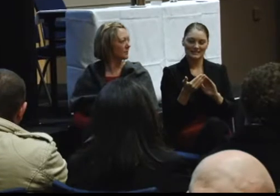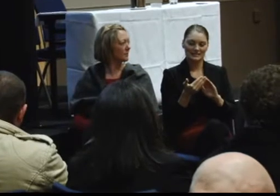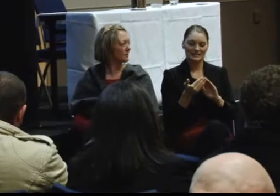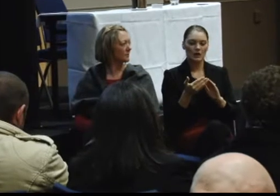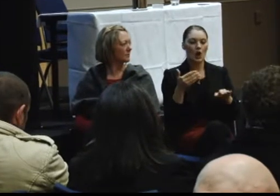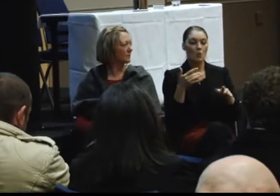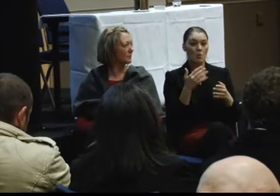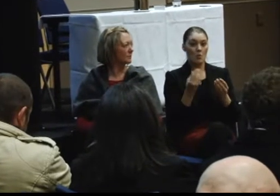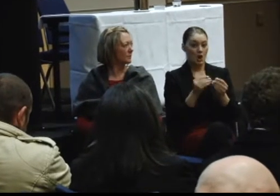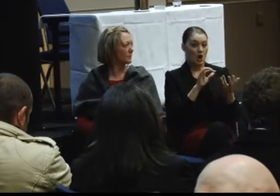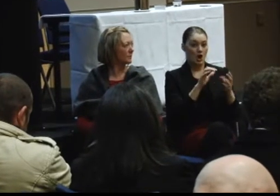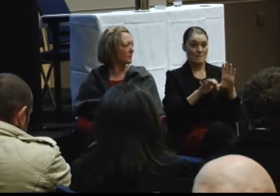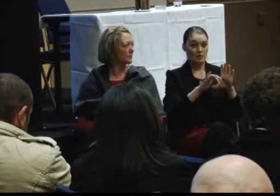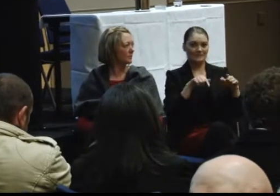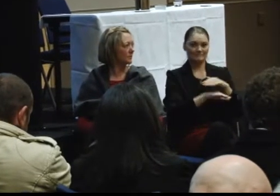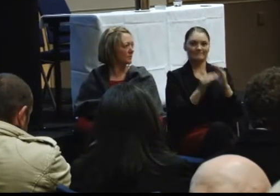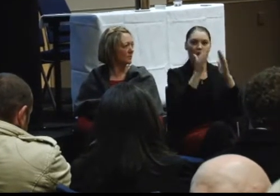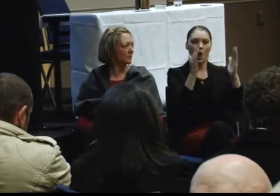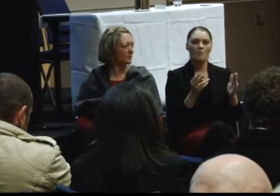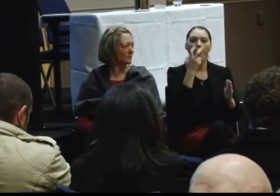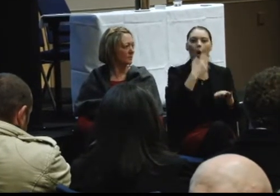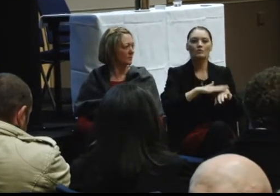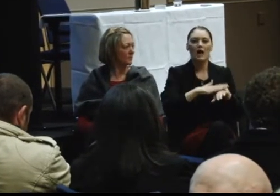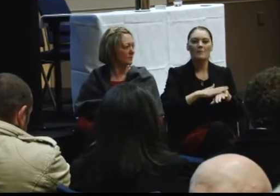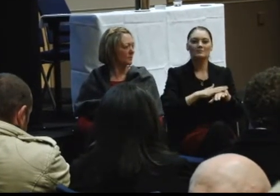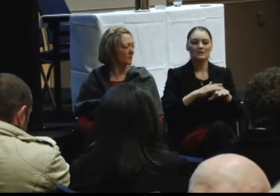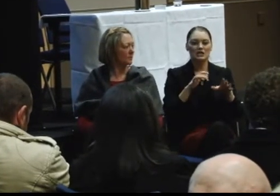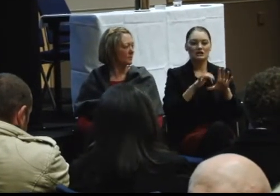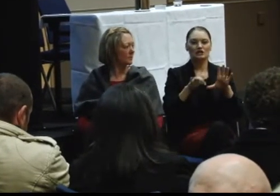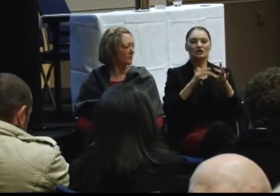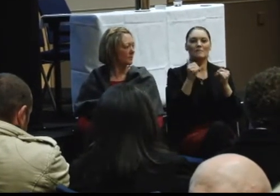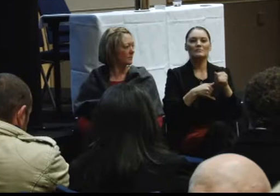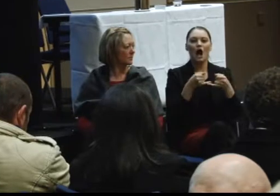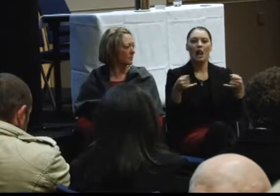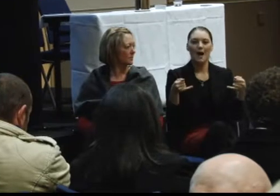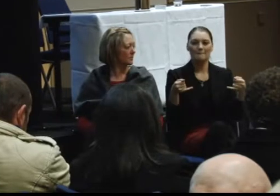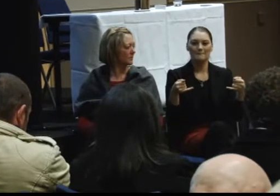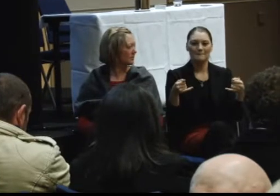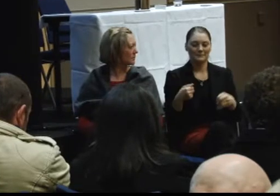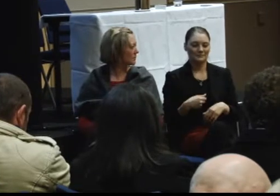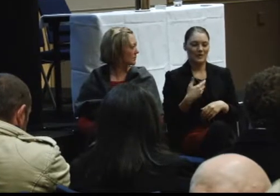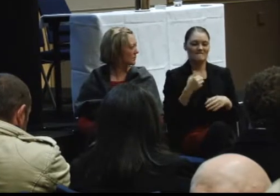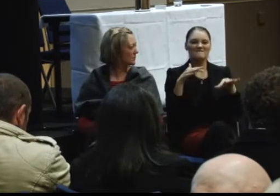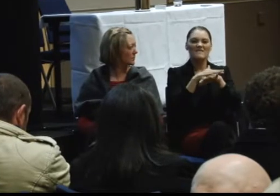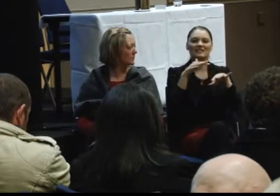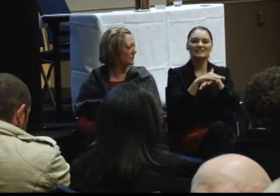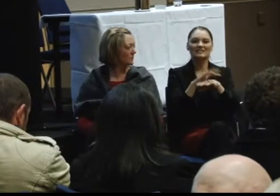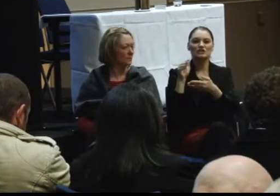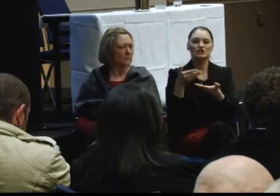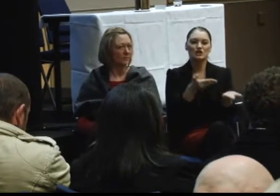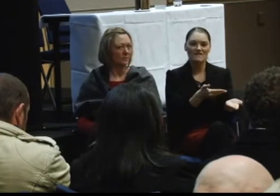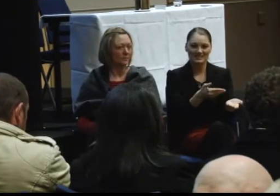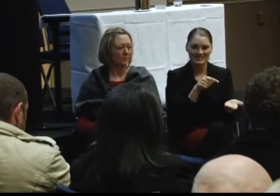and Homes, in the old days when we were on dial-up, we were with Watchdog and we had a filtered service.